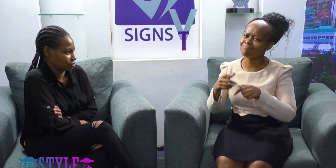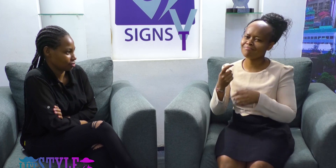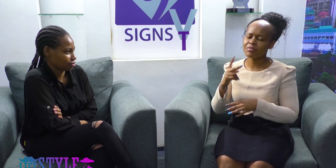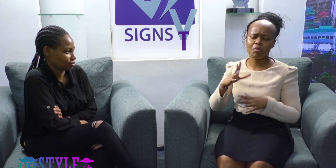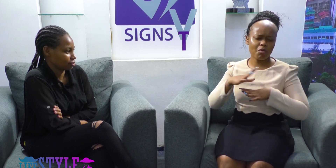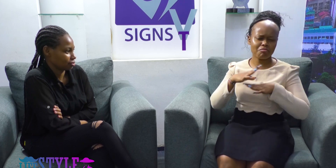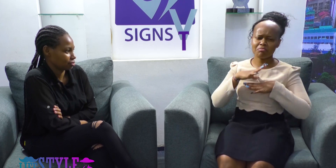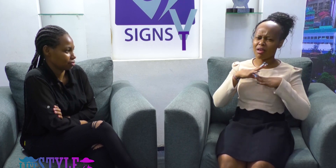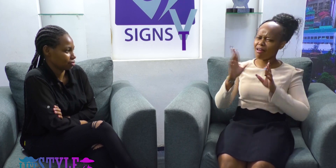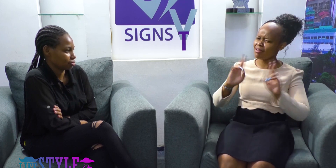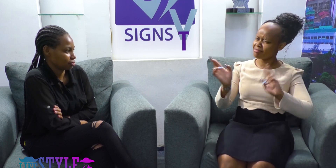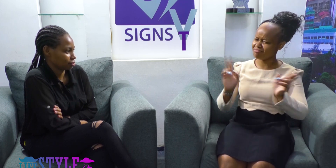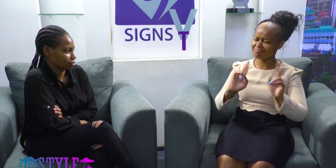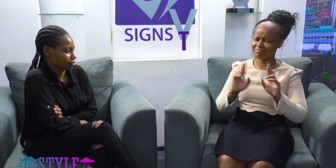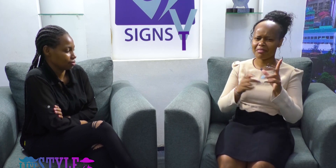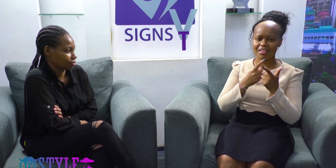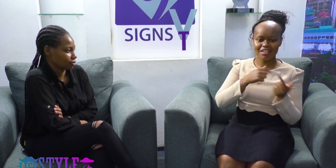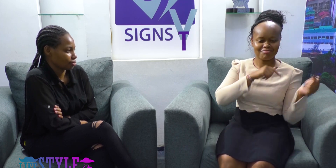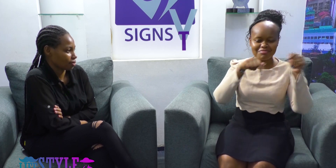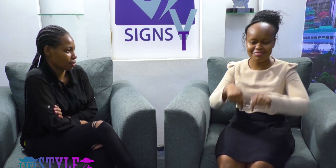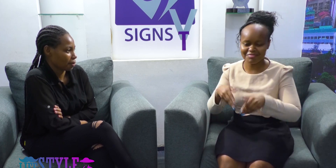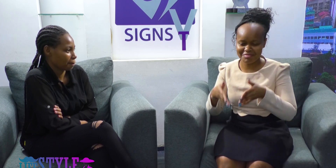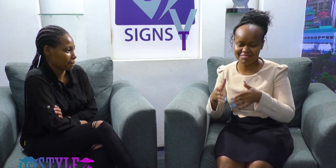of Science TV. So when I came here,